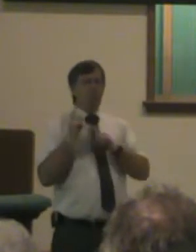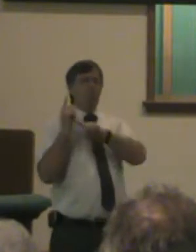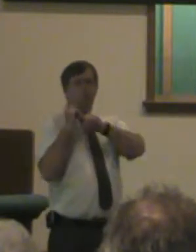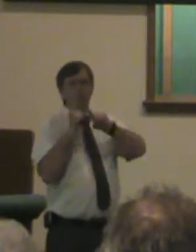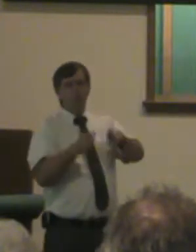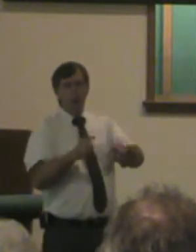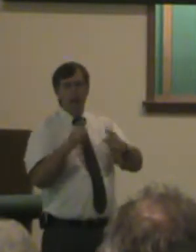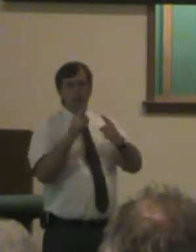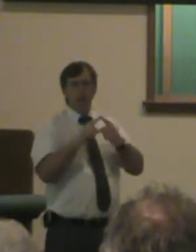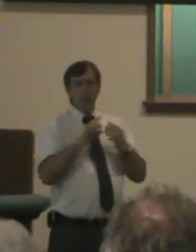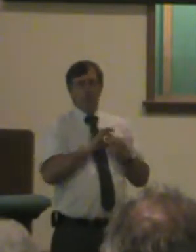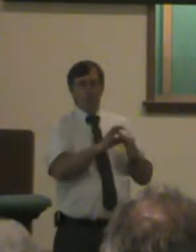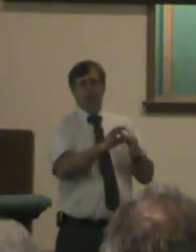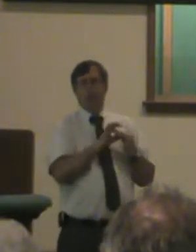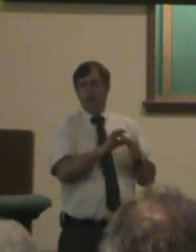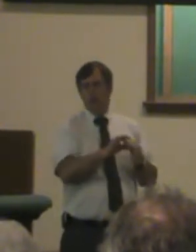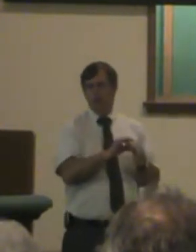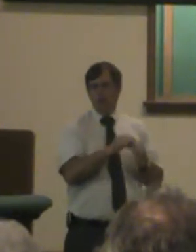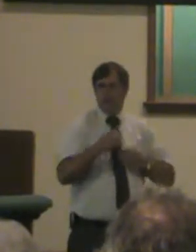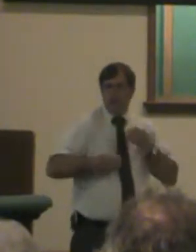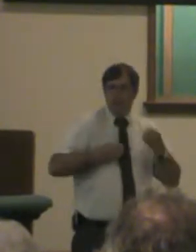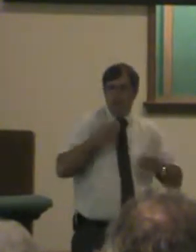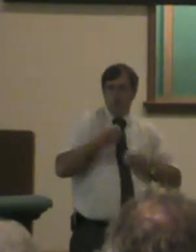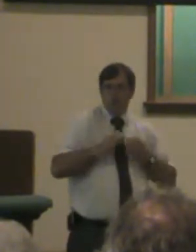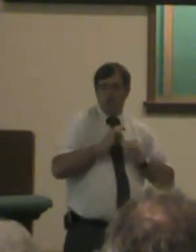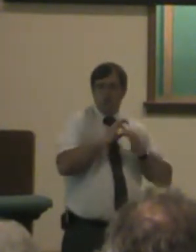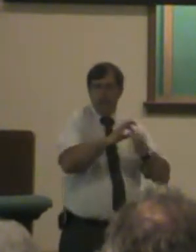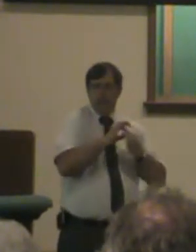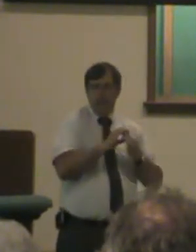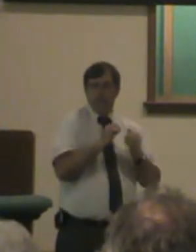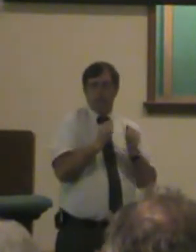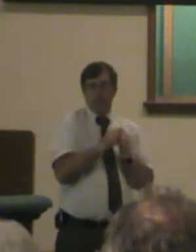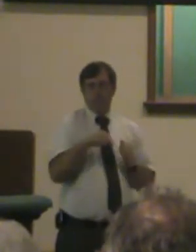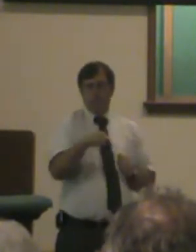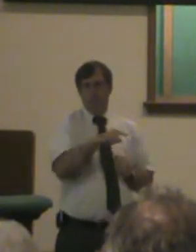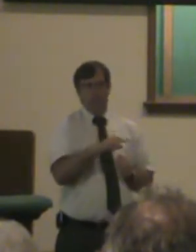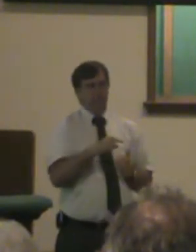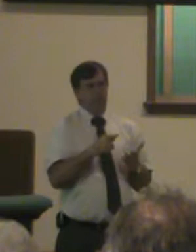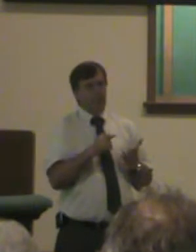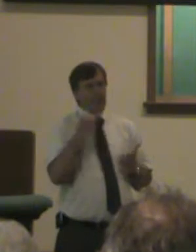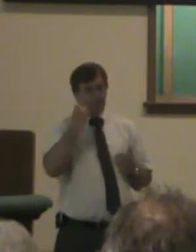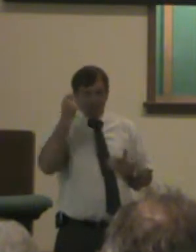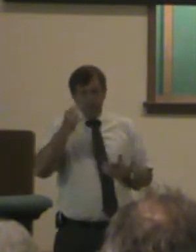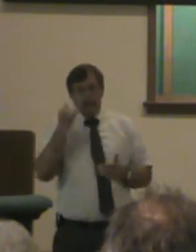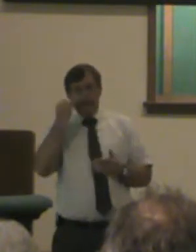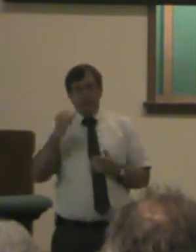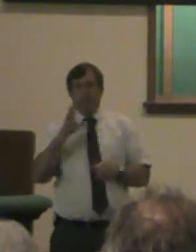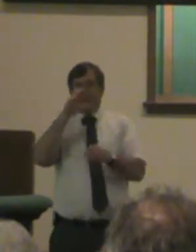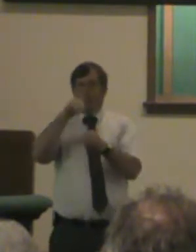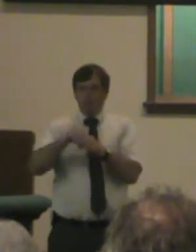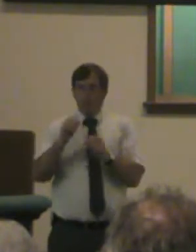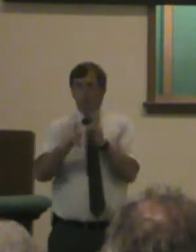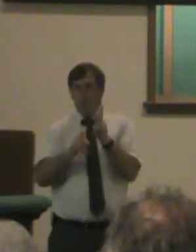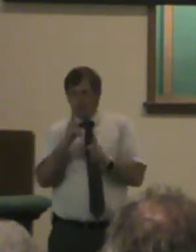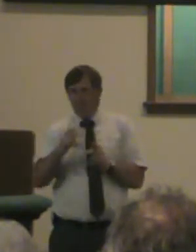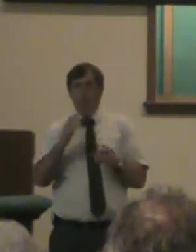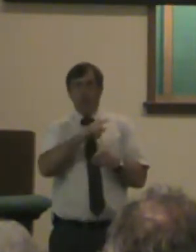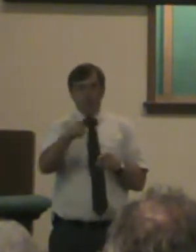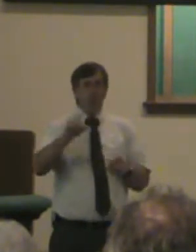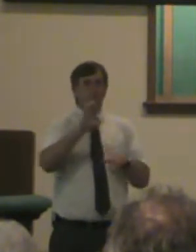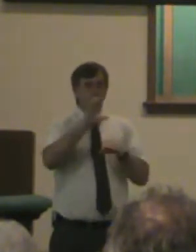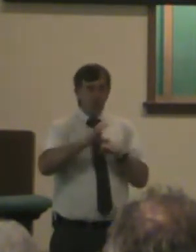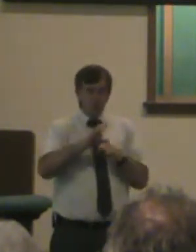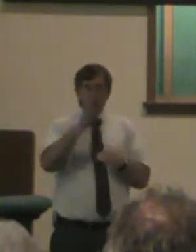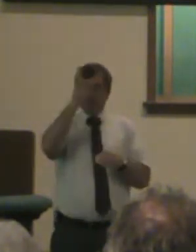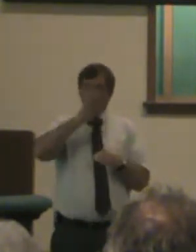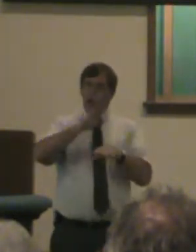responding to the connection. It's an emotional connection to her pain. Understand this, if you're ever going to be the people and the church that God has called